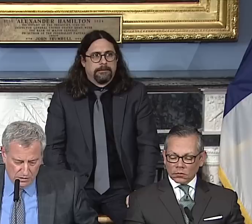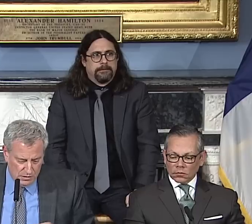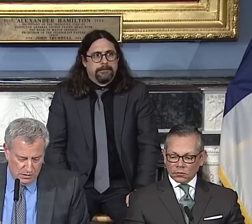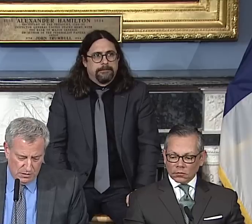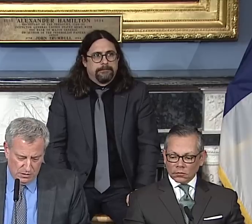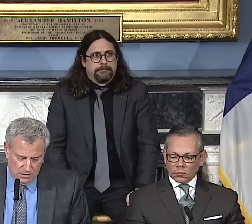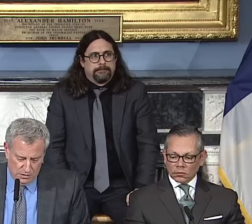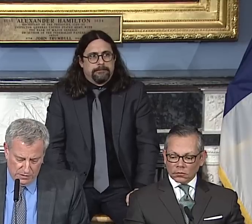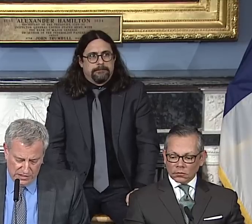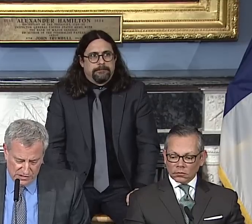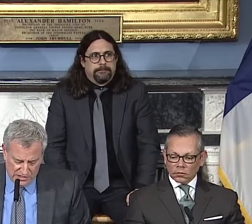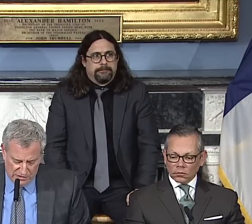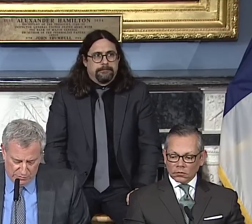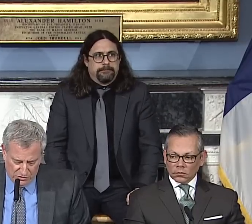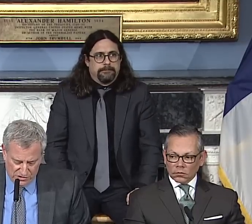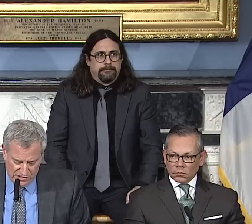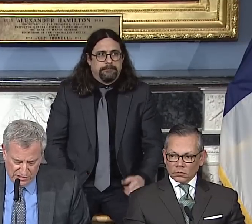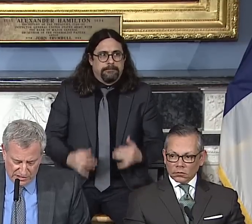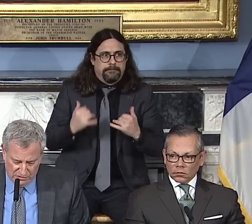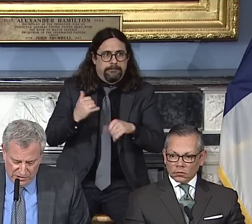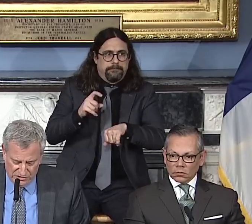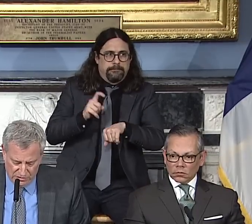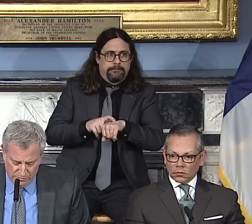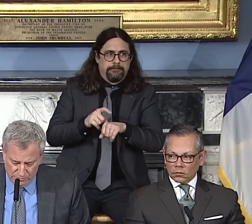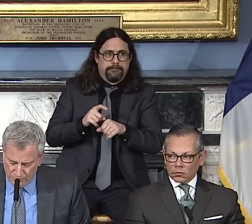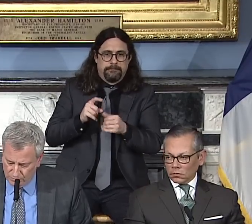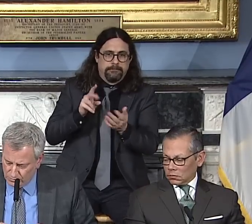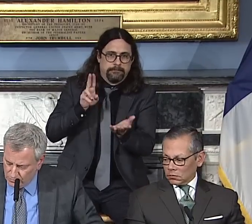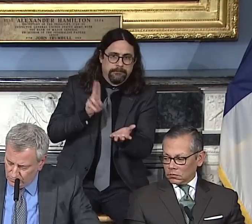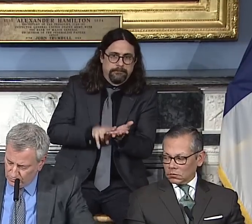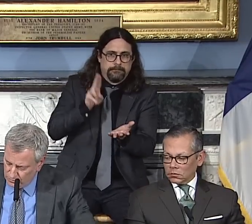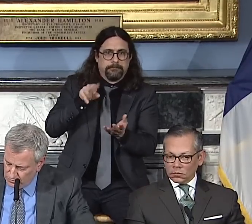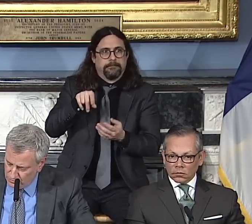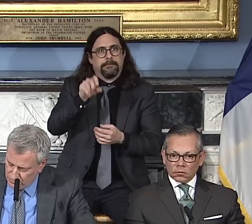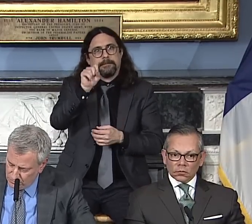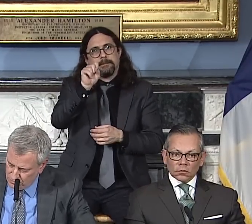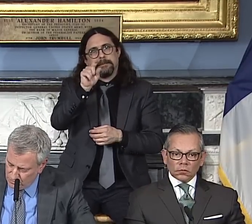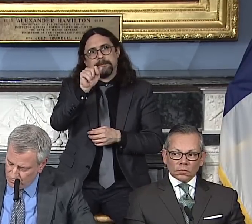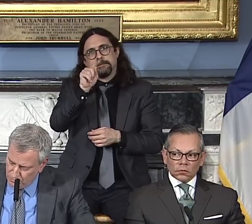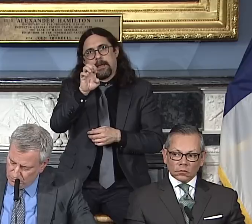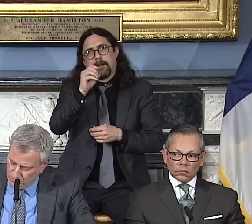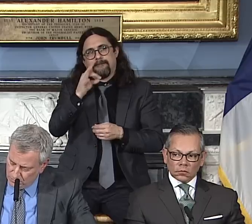sign this state of emergency declaration.